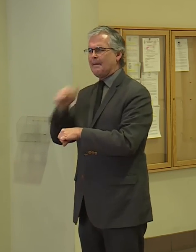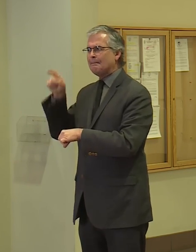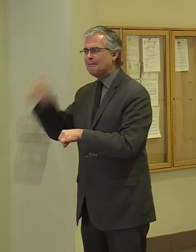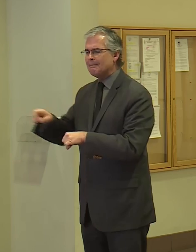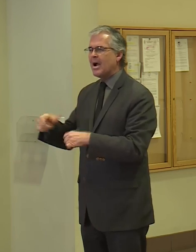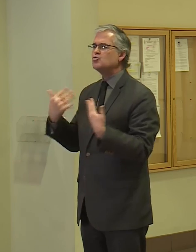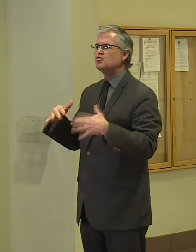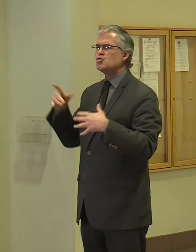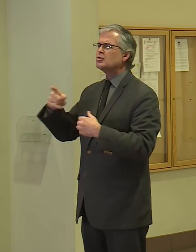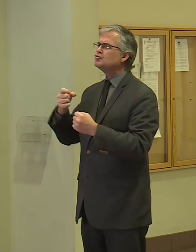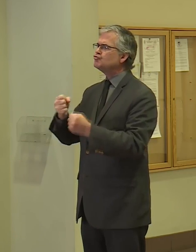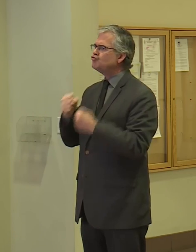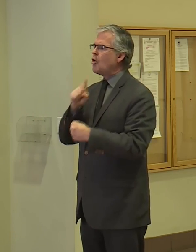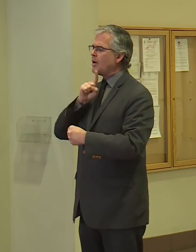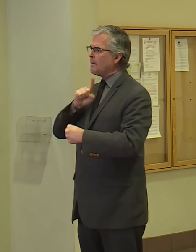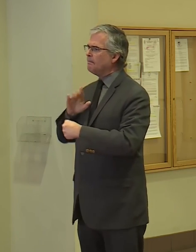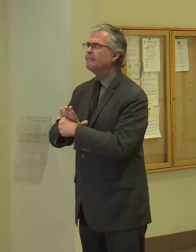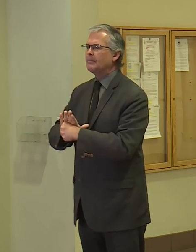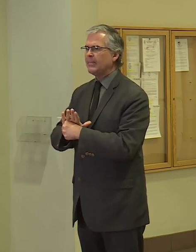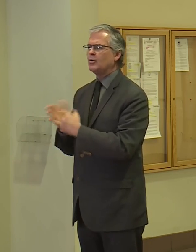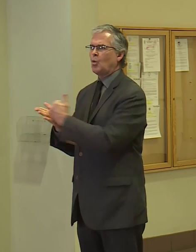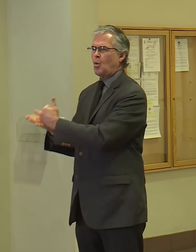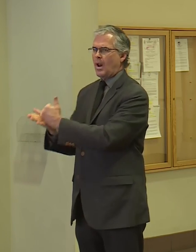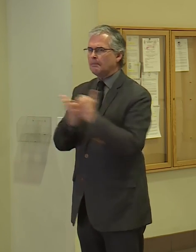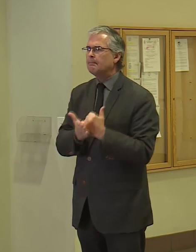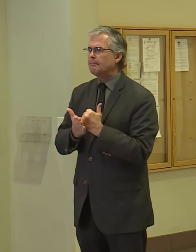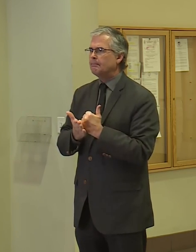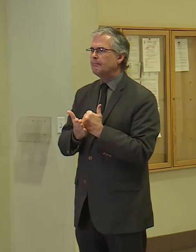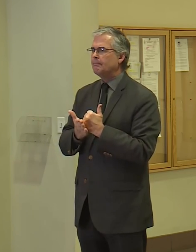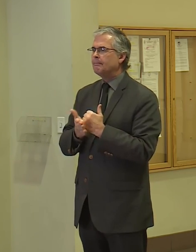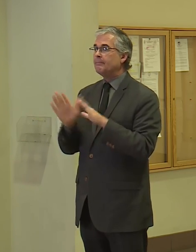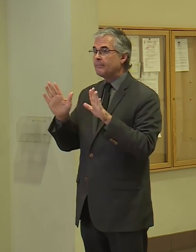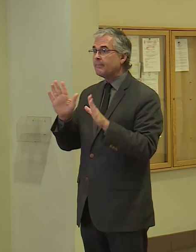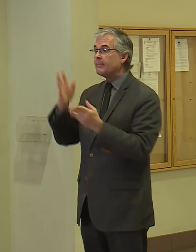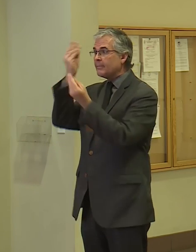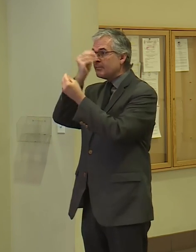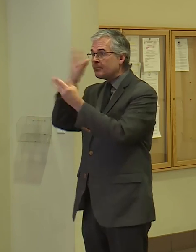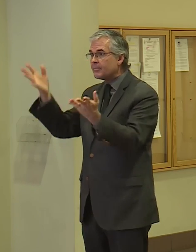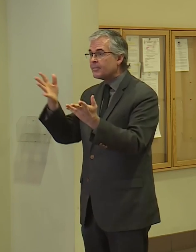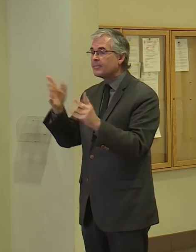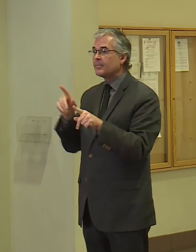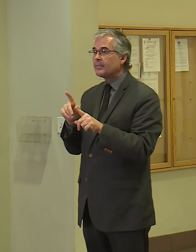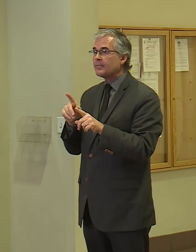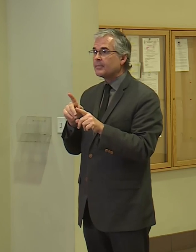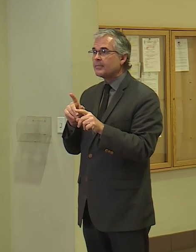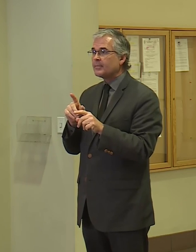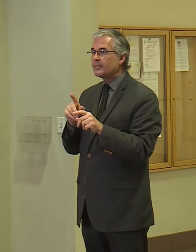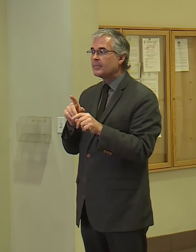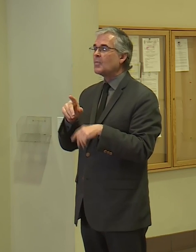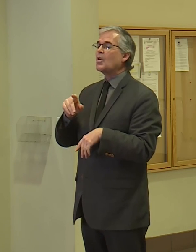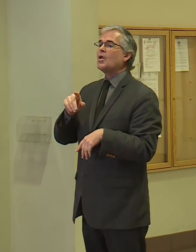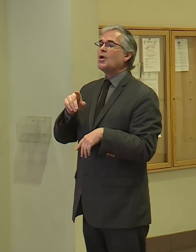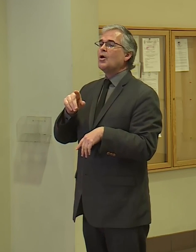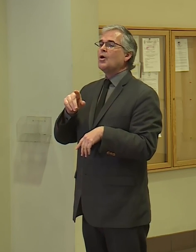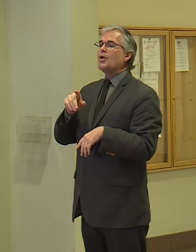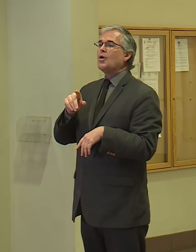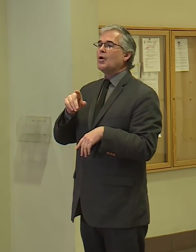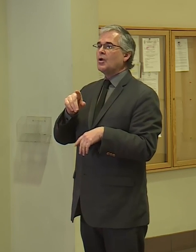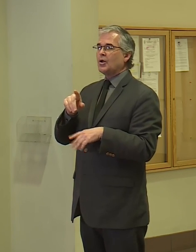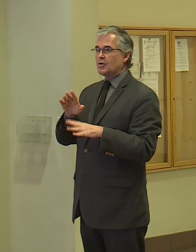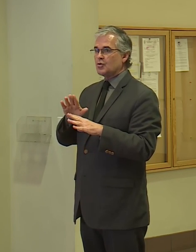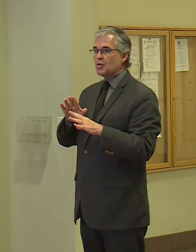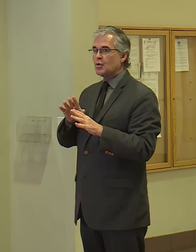to helping and treating us you are being told not to go out you are being told not to go